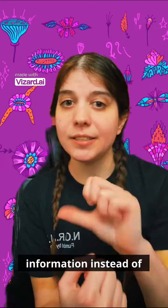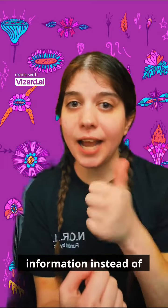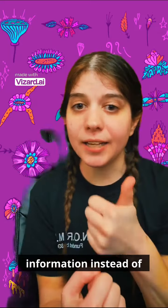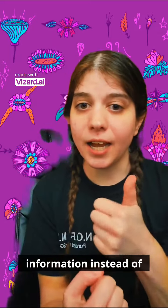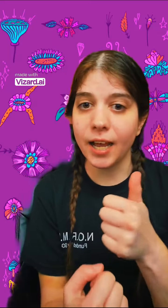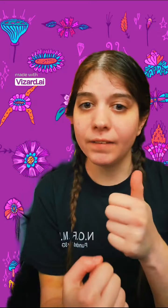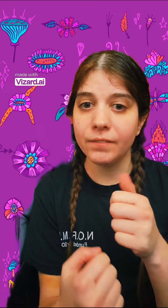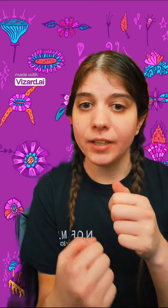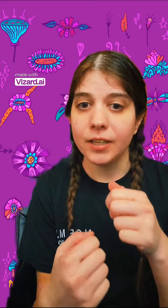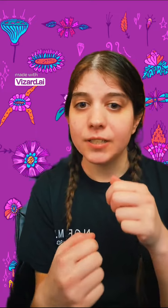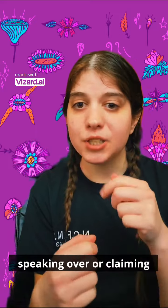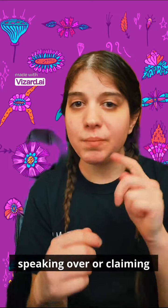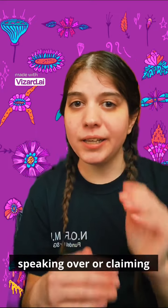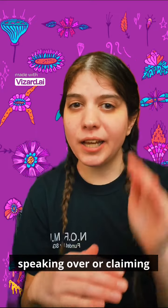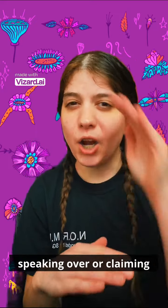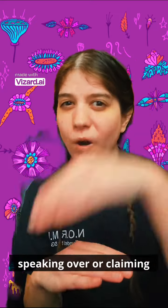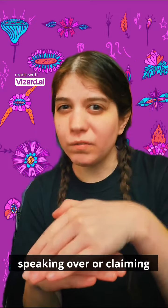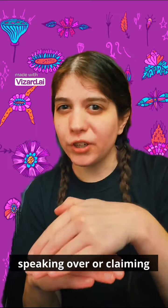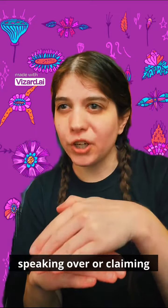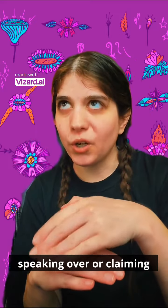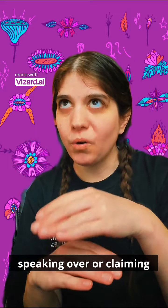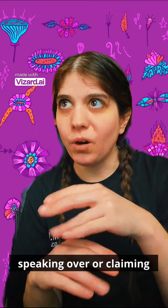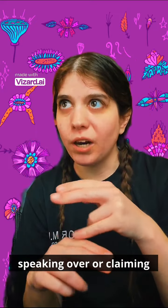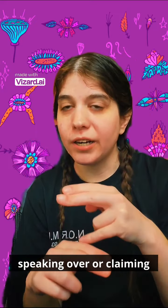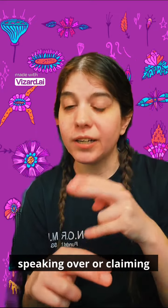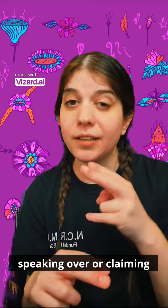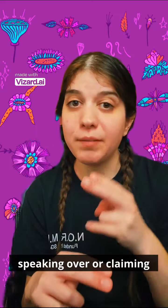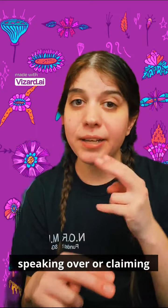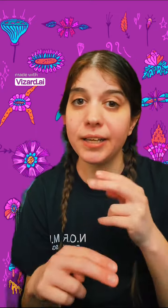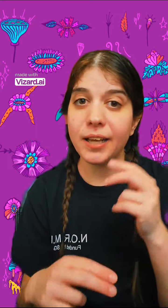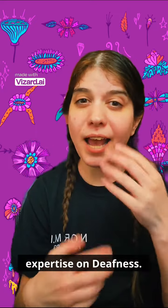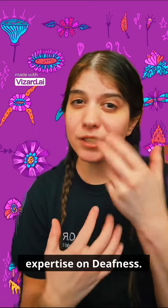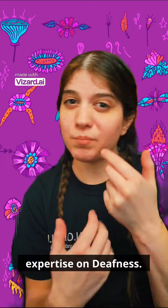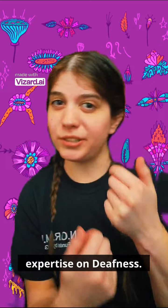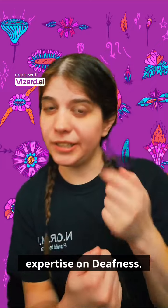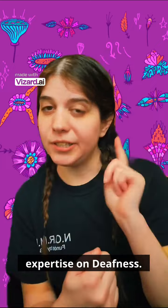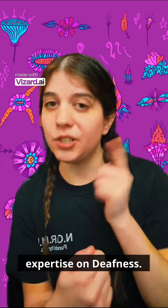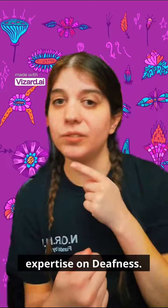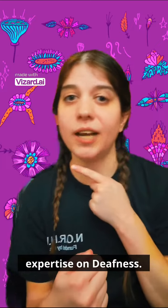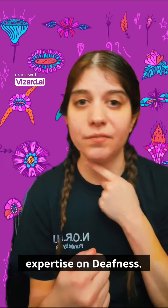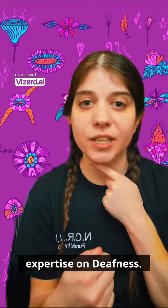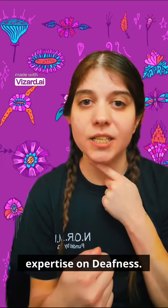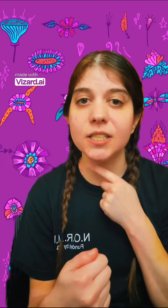instead of speaking over or claiming expertise on deafness.